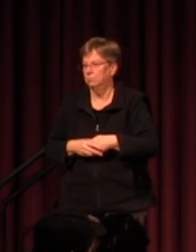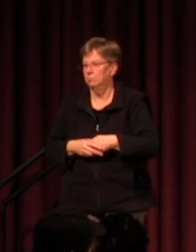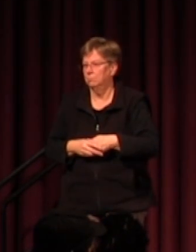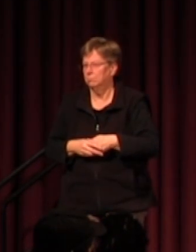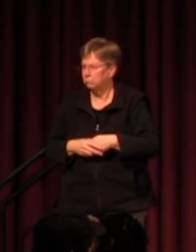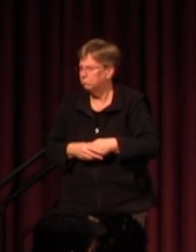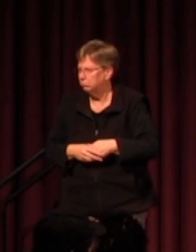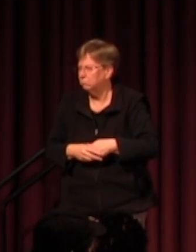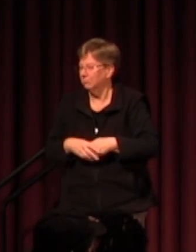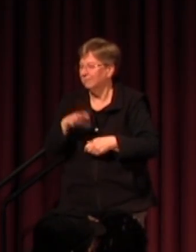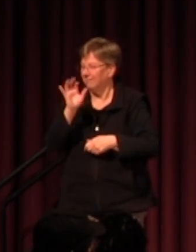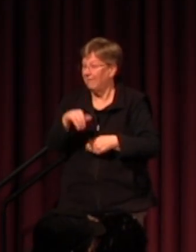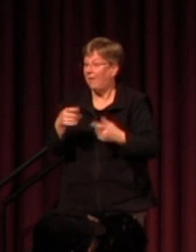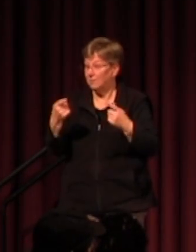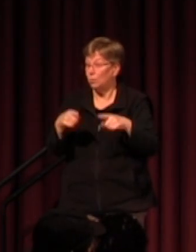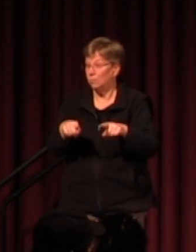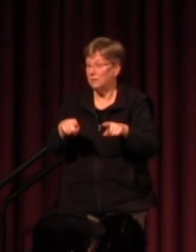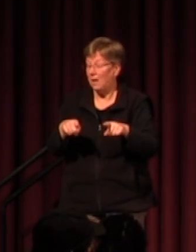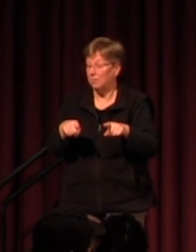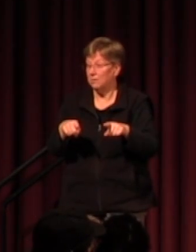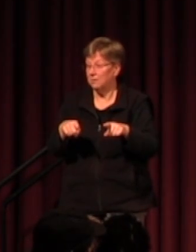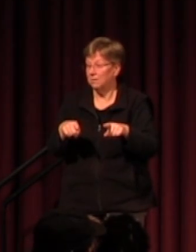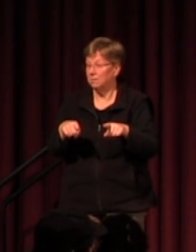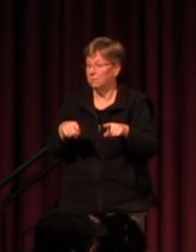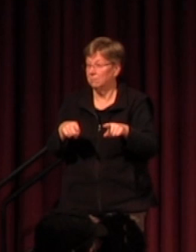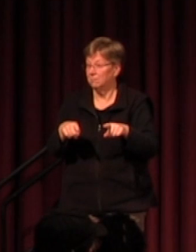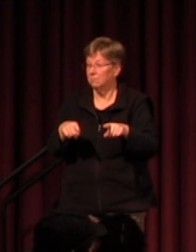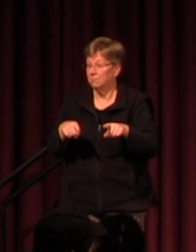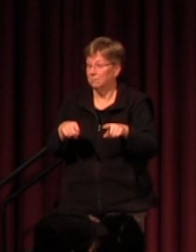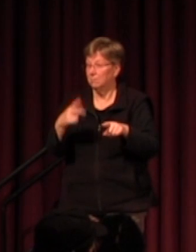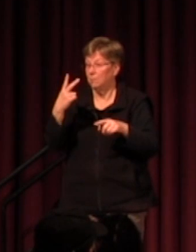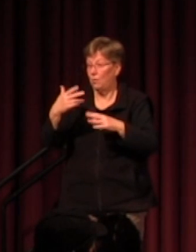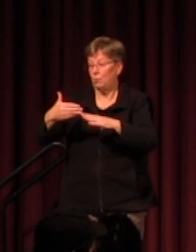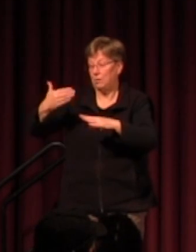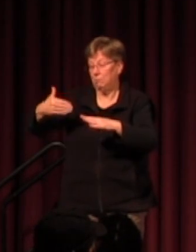That's pretty much what was happening 3 generations ago.